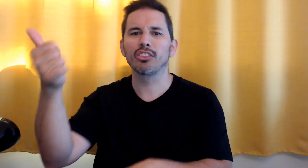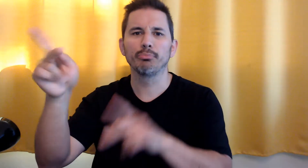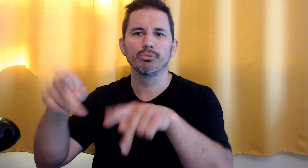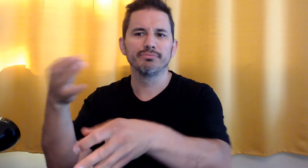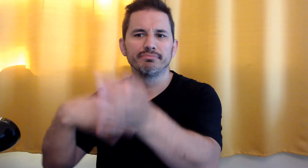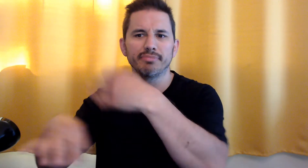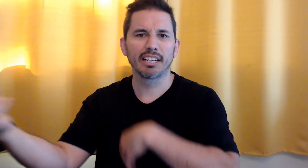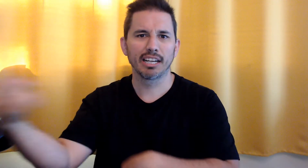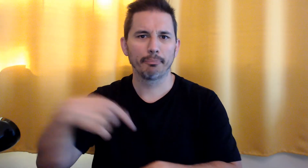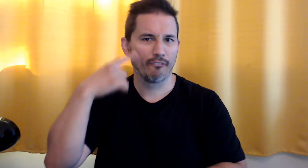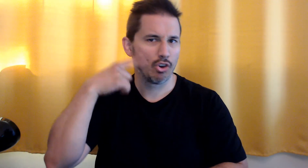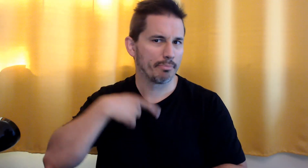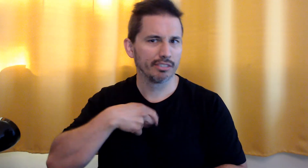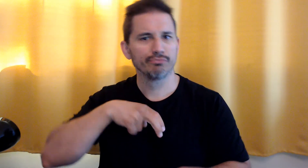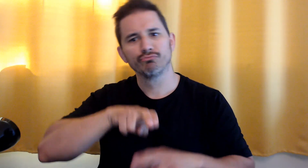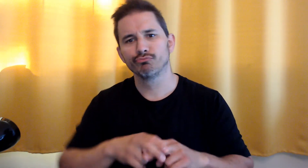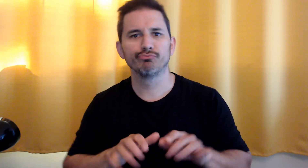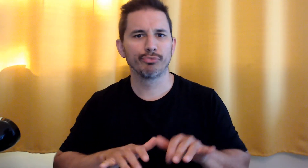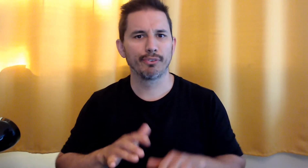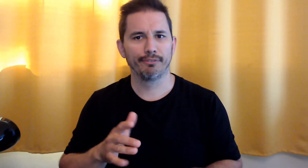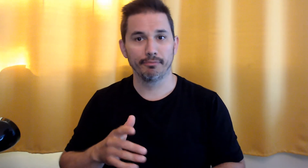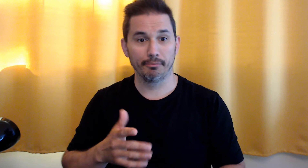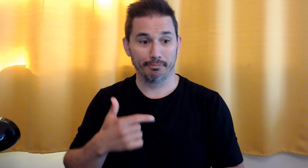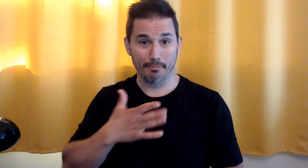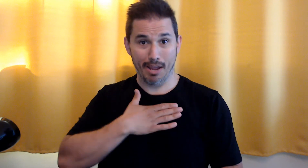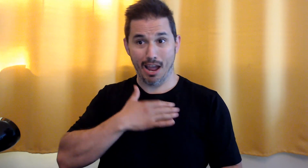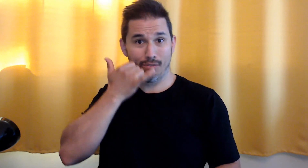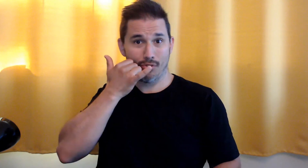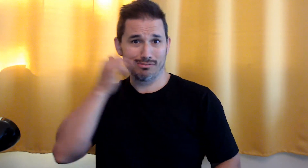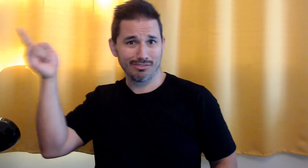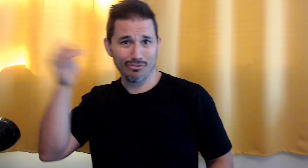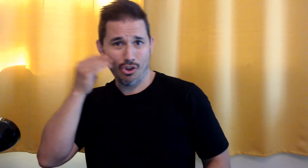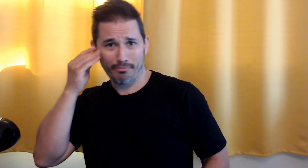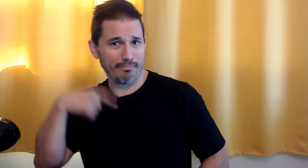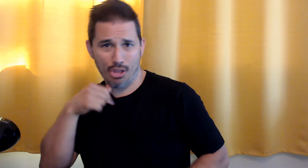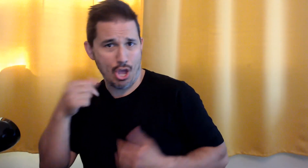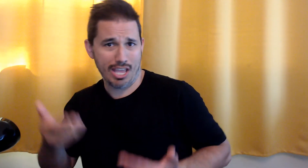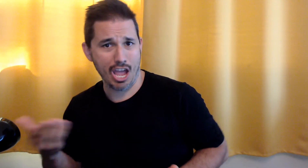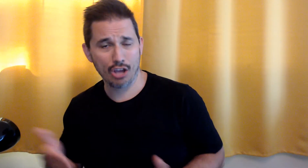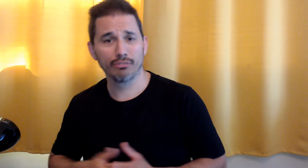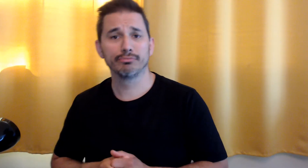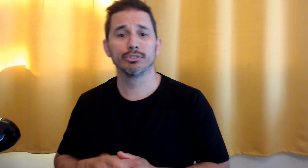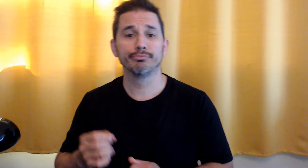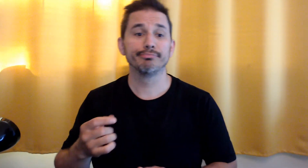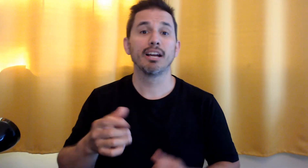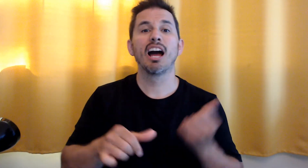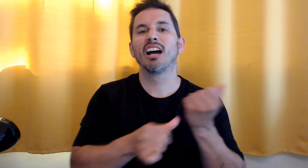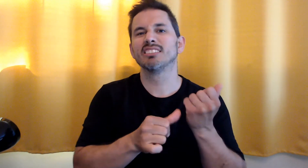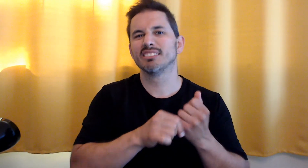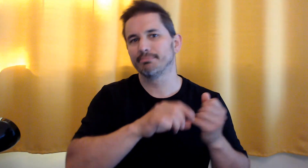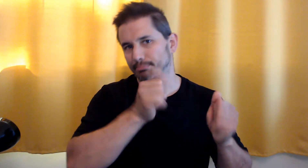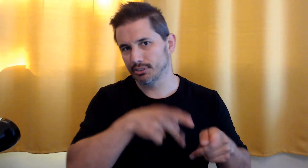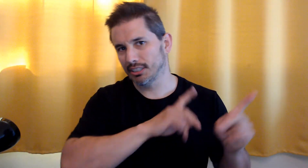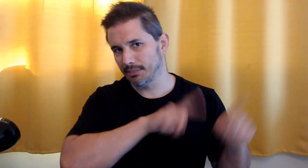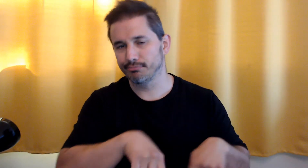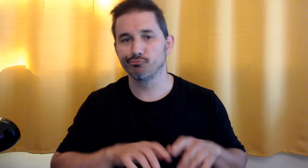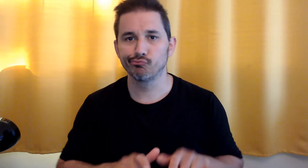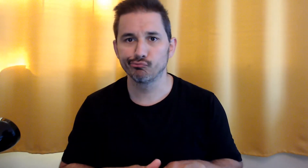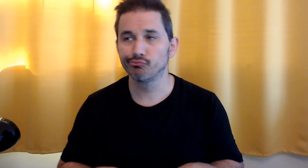and someone else came in to replace you for the day, because your phone isn't there, that button wouldn't work. So as they're working and they want to use that